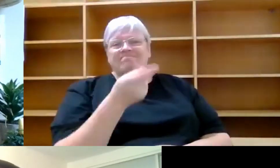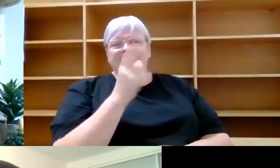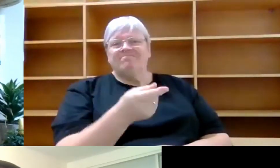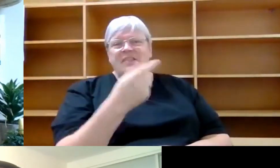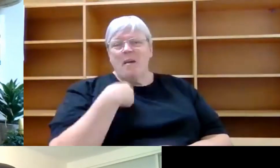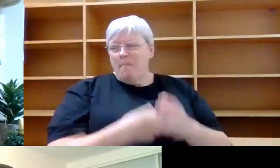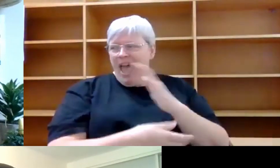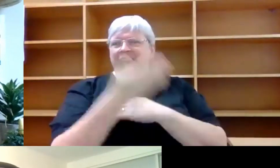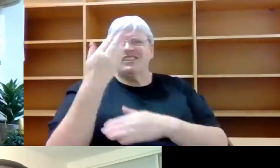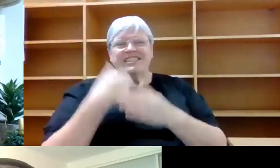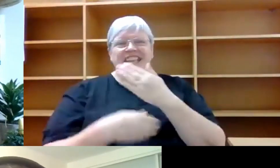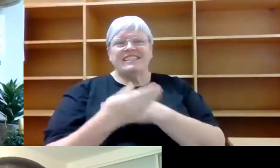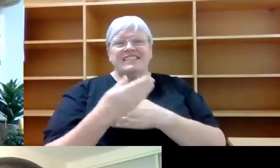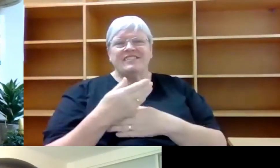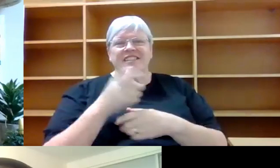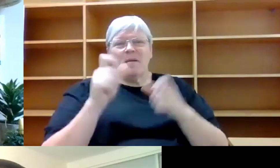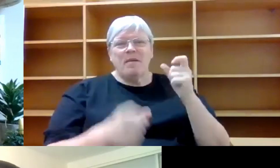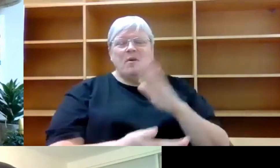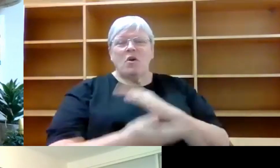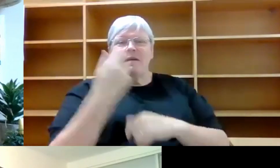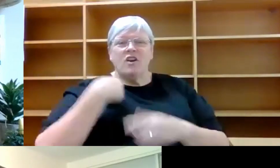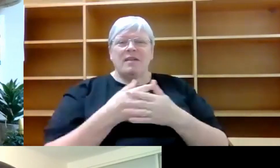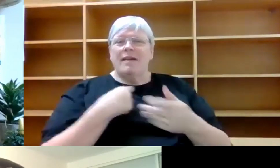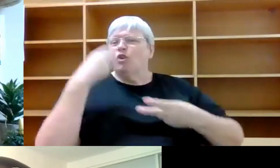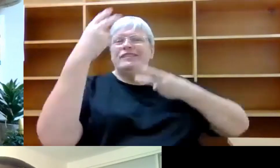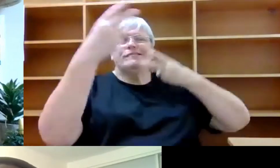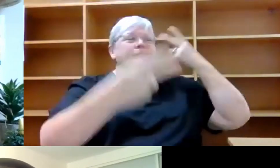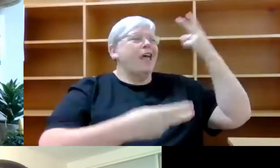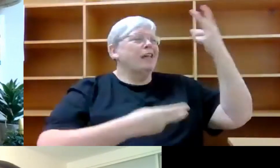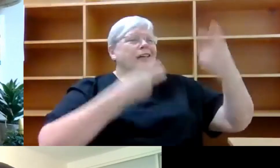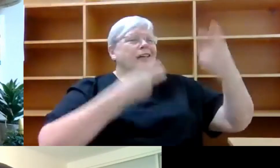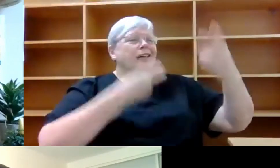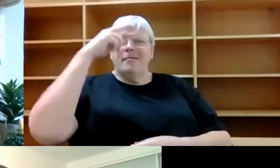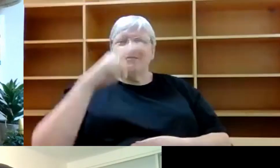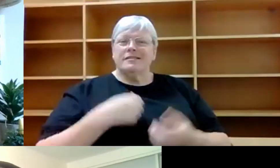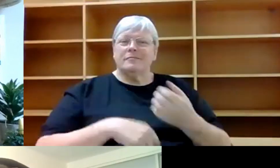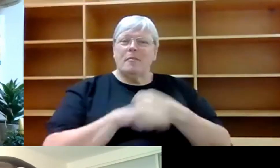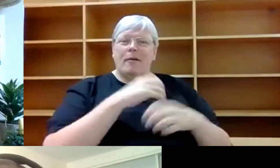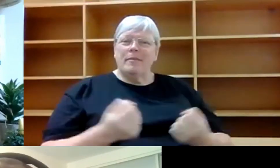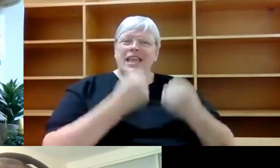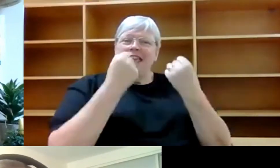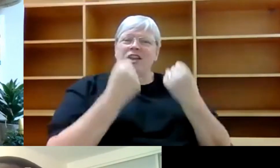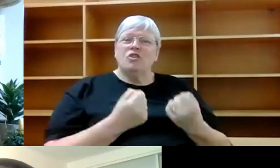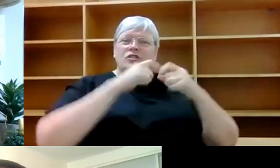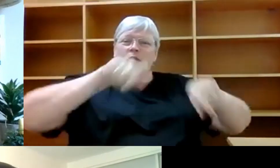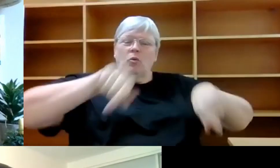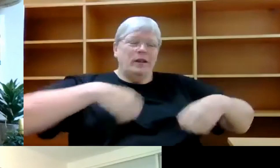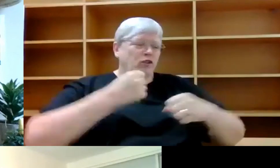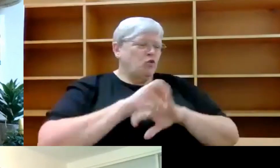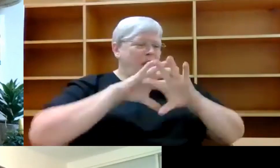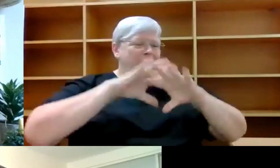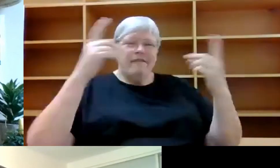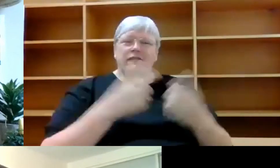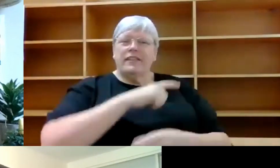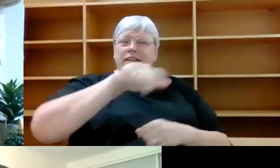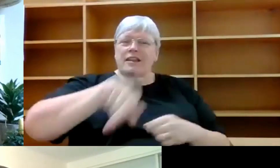came before me. And I'm going to sing out their names and chant out their names and make them heroes. And I'll do all I can to represent them in the best way